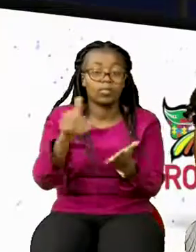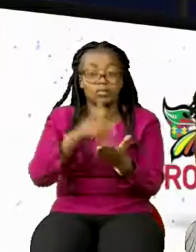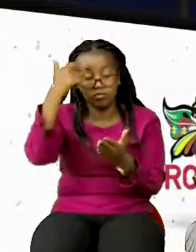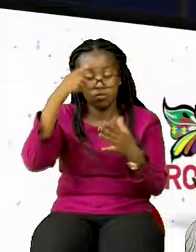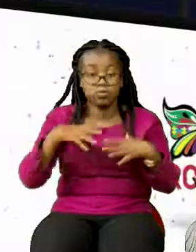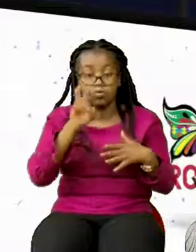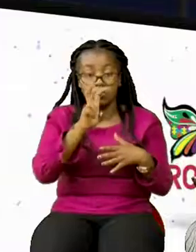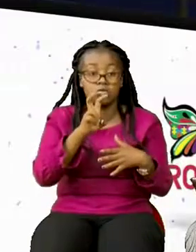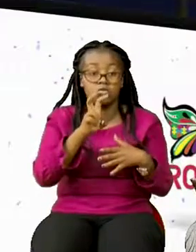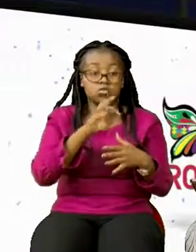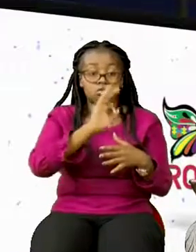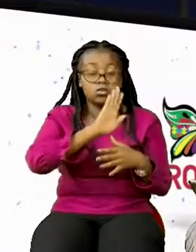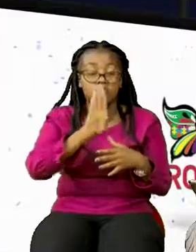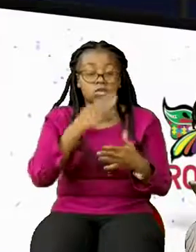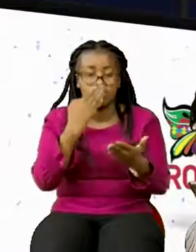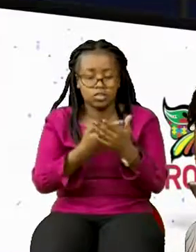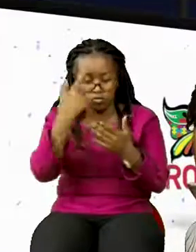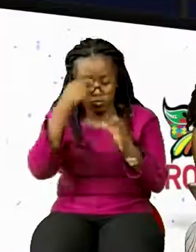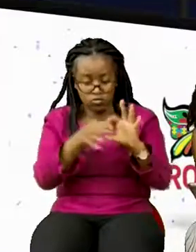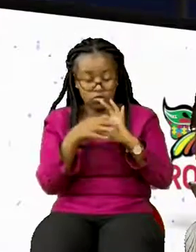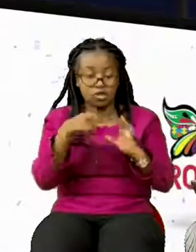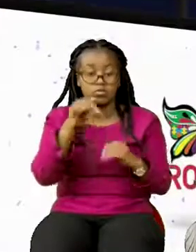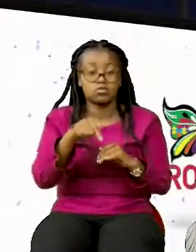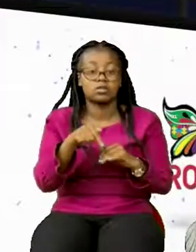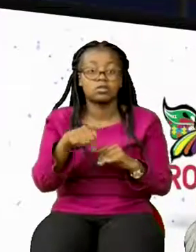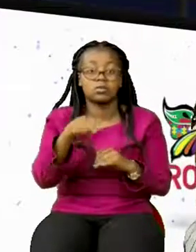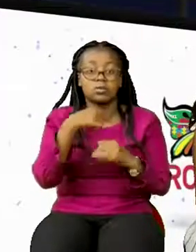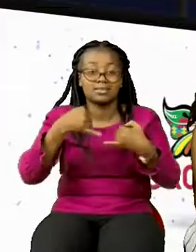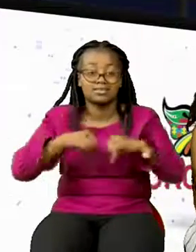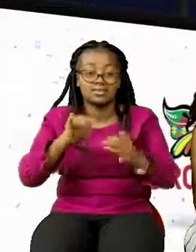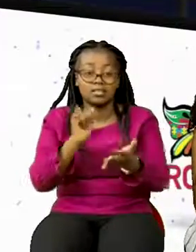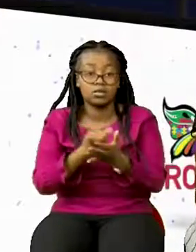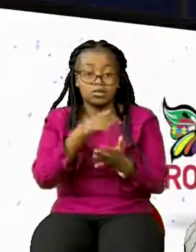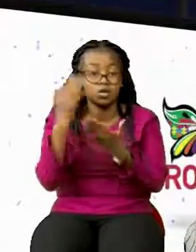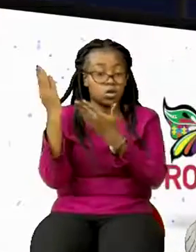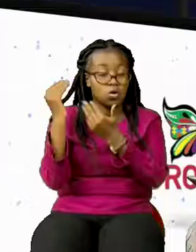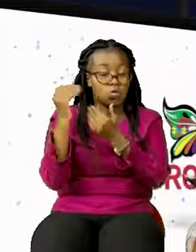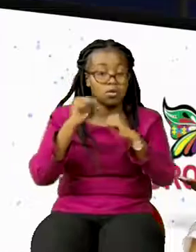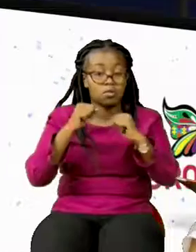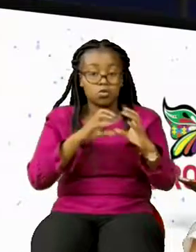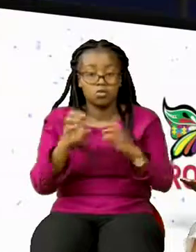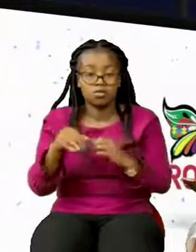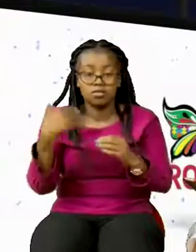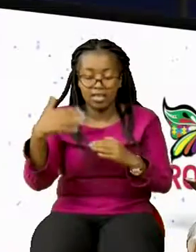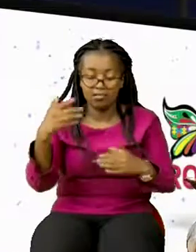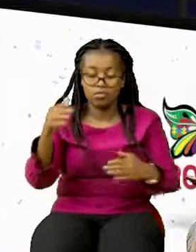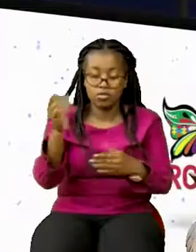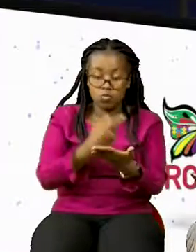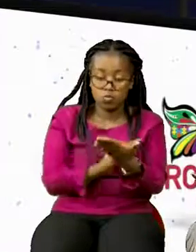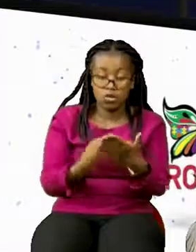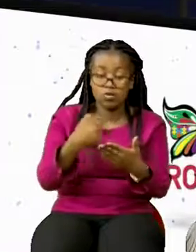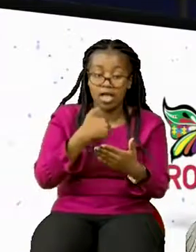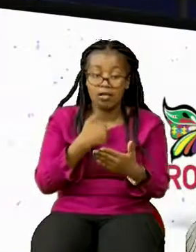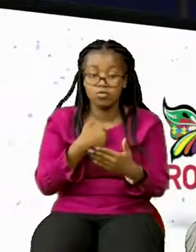people watching on Facebook, thank you for joining us today. We are trying that, and we hope we'll be able to do this every other week so that we have